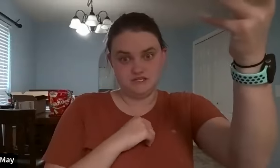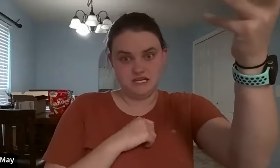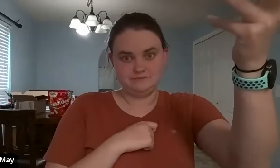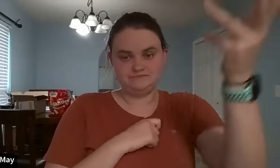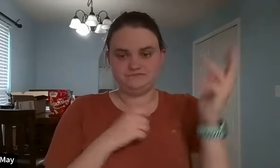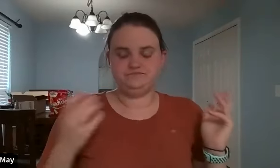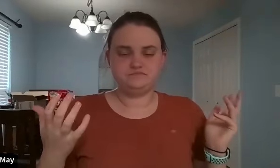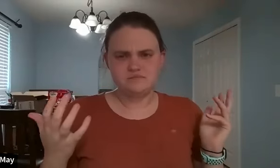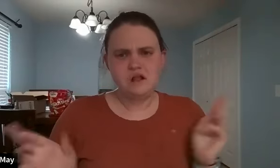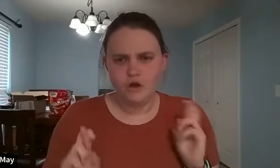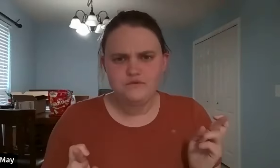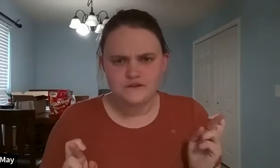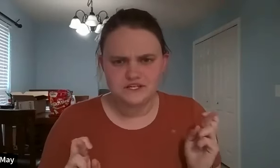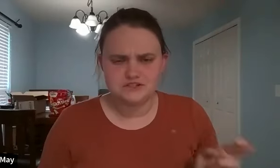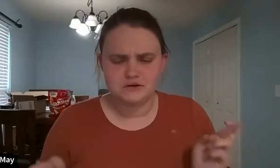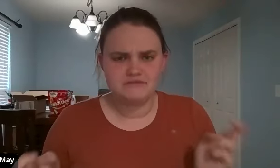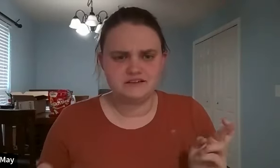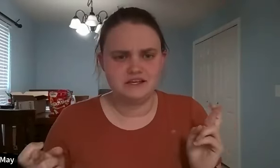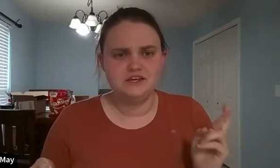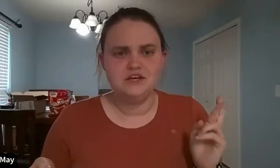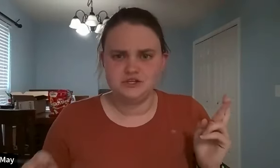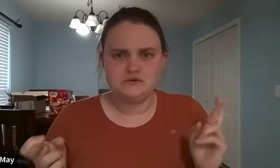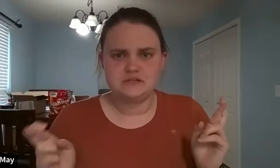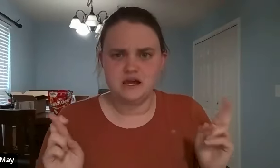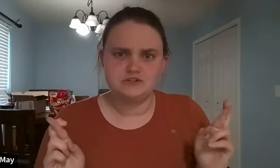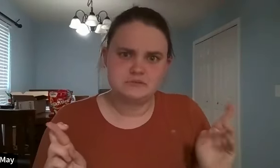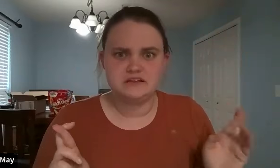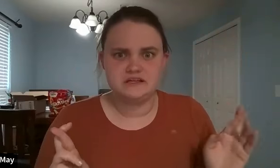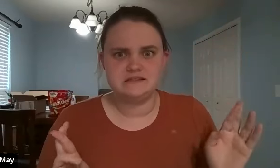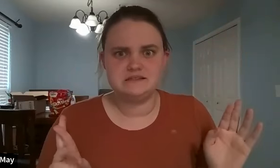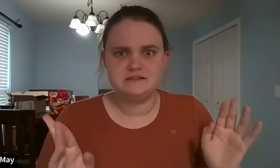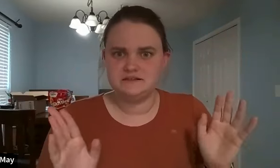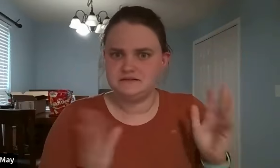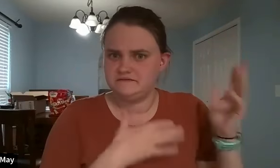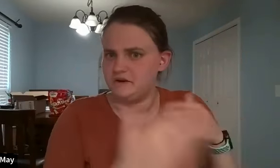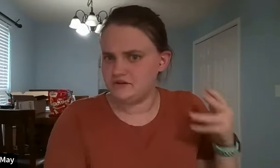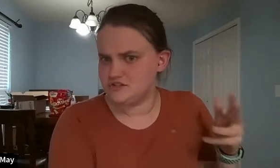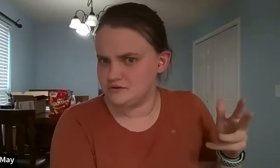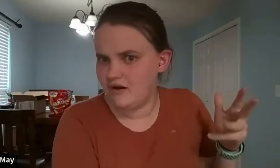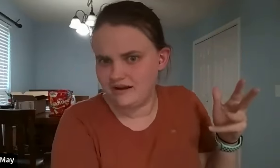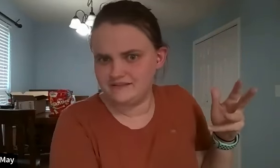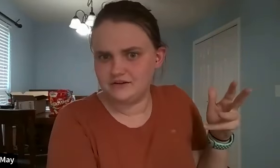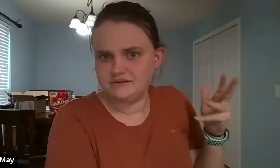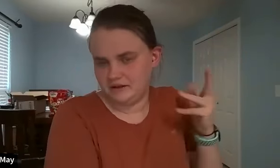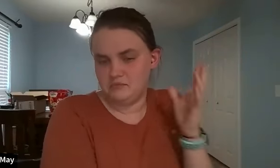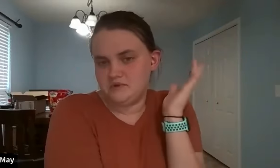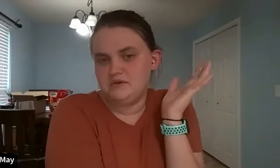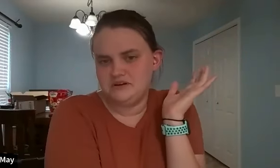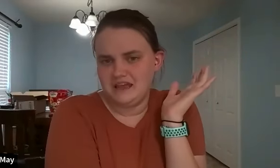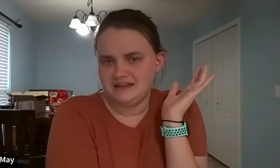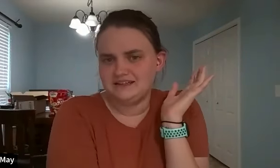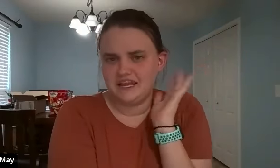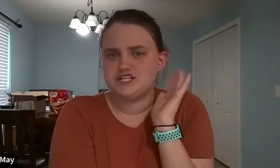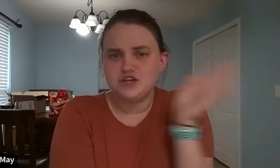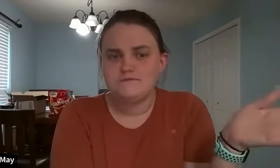saying. Hopefully you don't have to like use 100 millions very soon on and like communicating. Like I just hope for